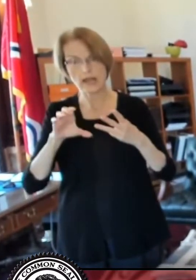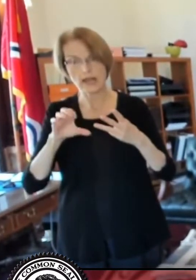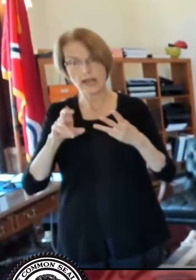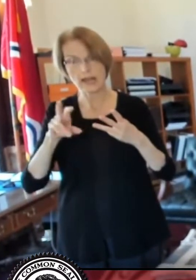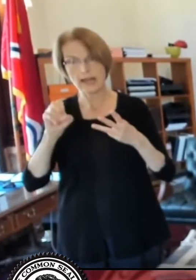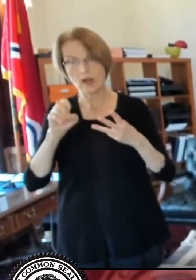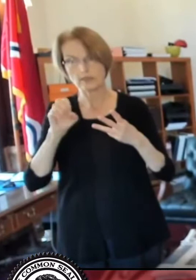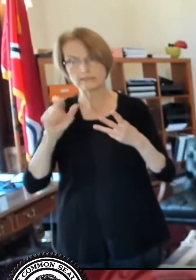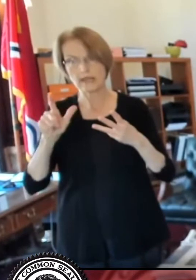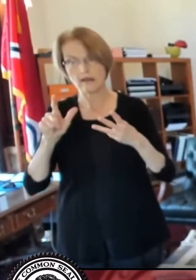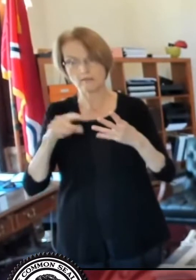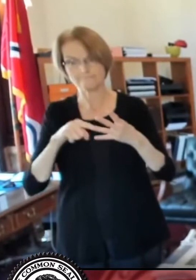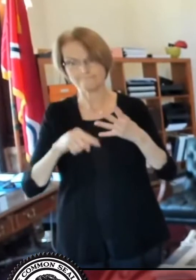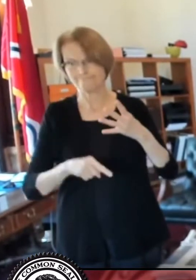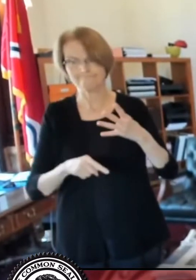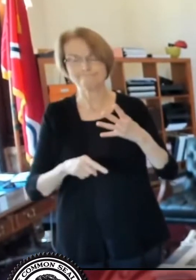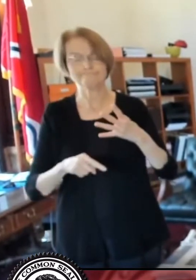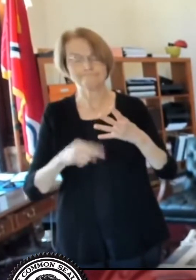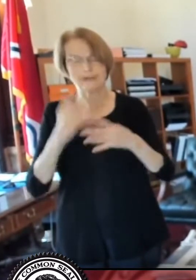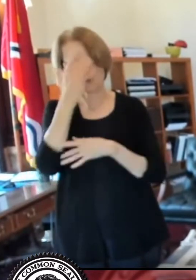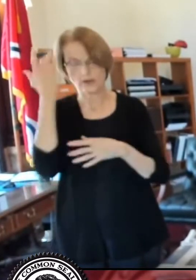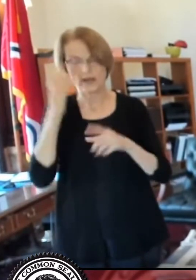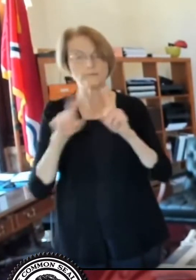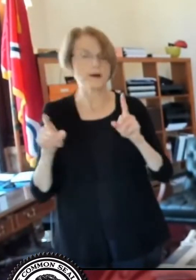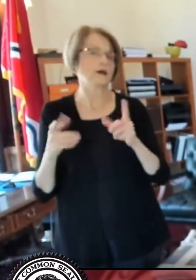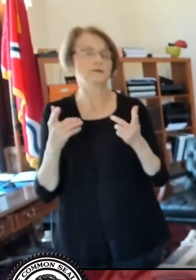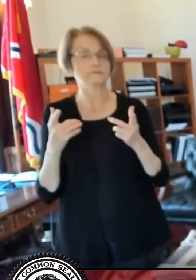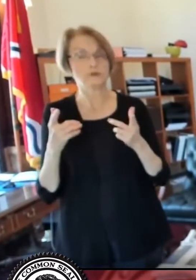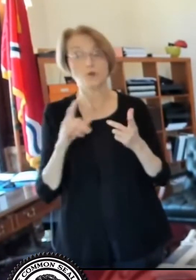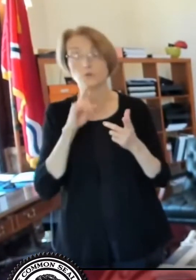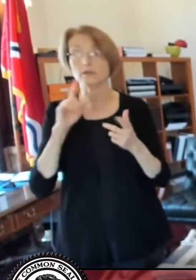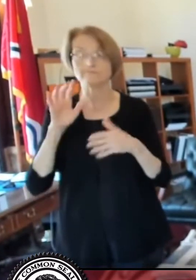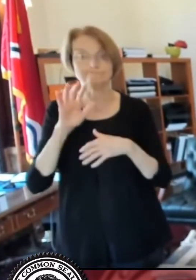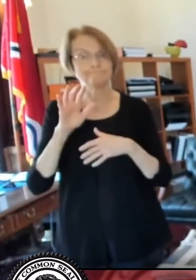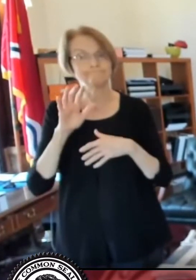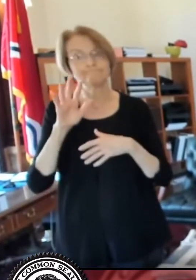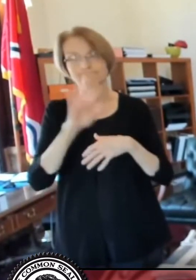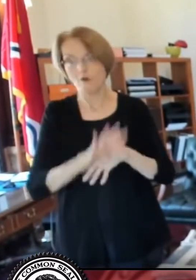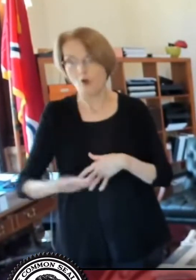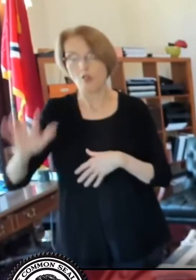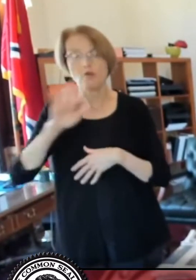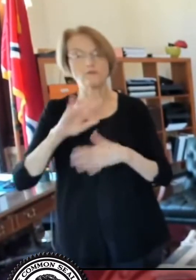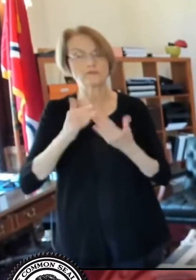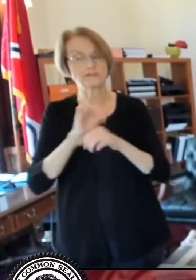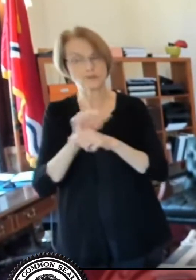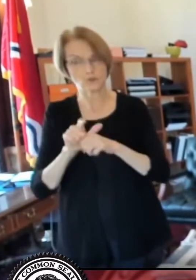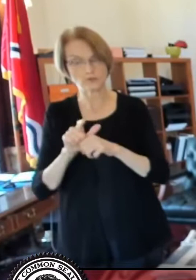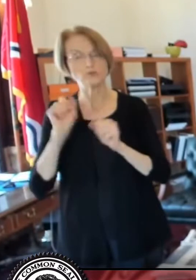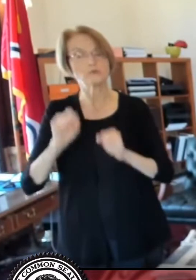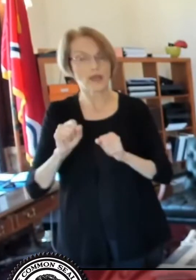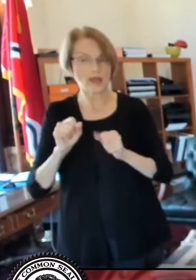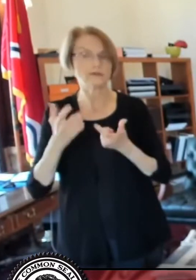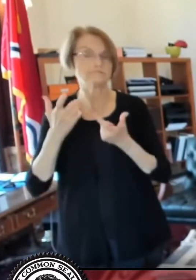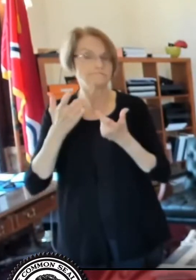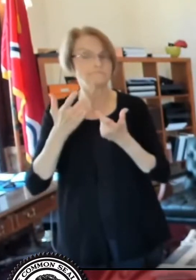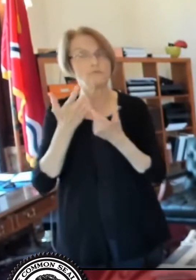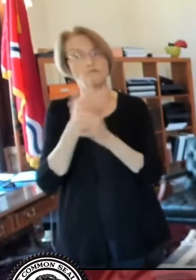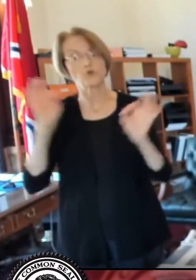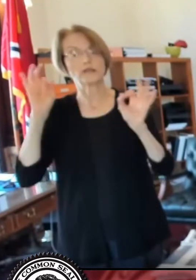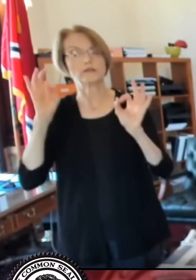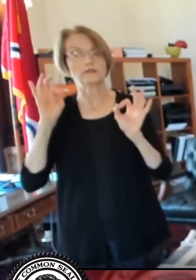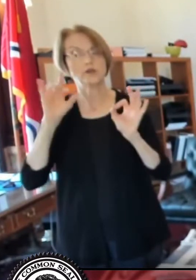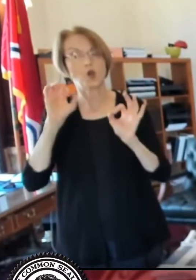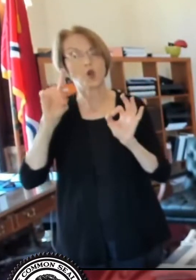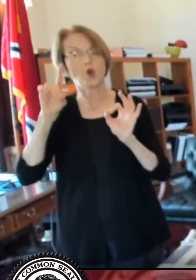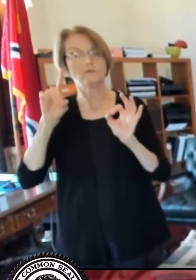one or two, but and there are locations all around the city where you can be tested for COVID.